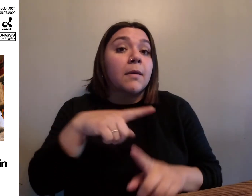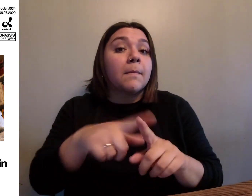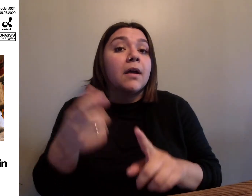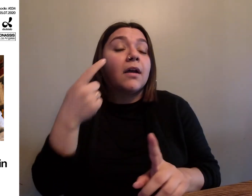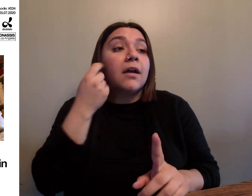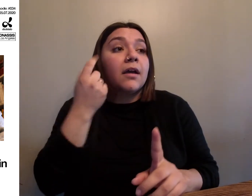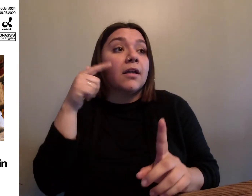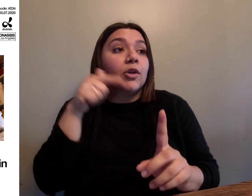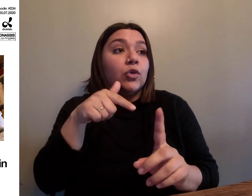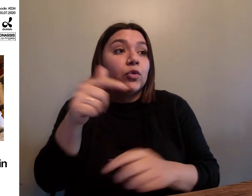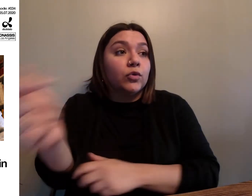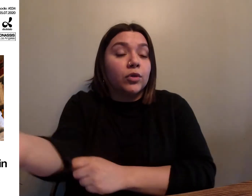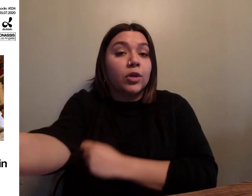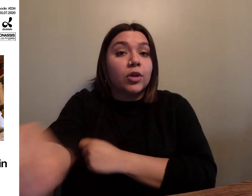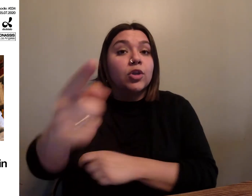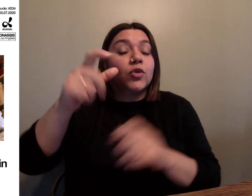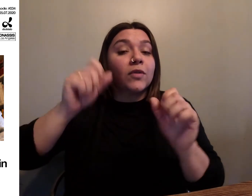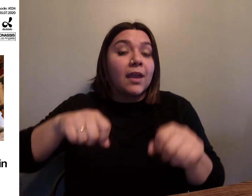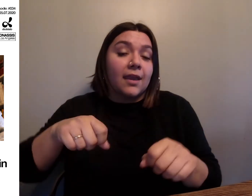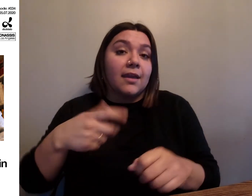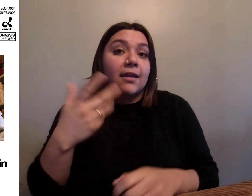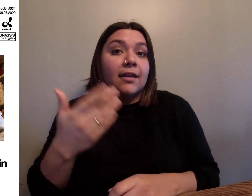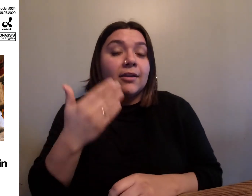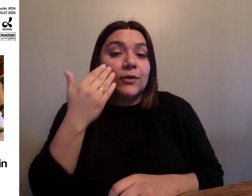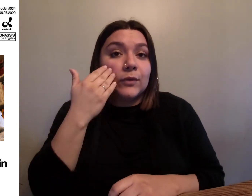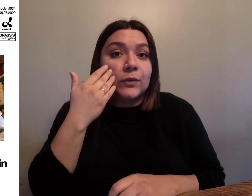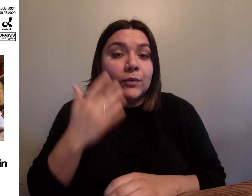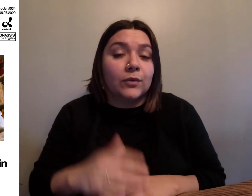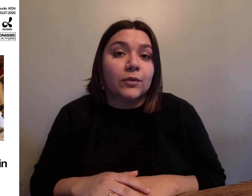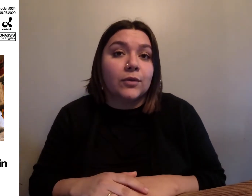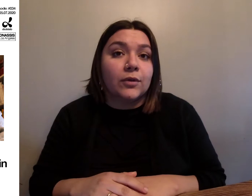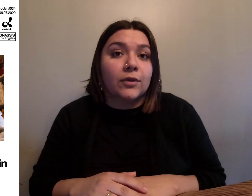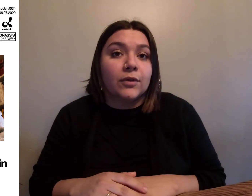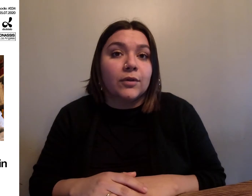But you can, and in a sense,